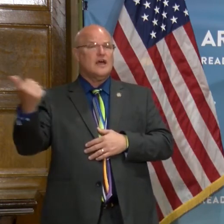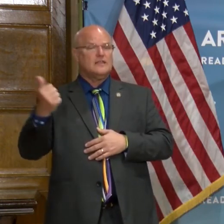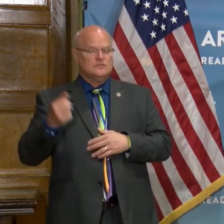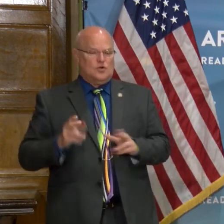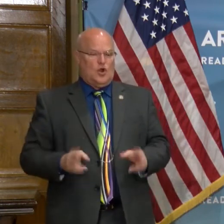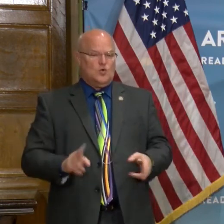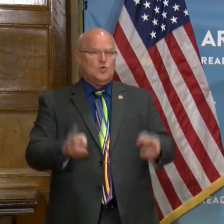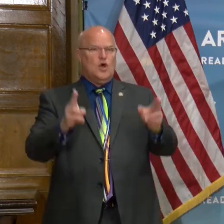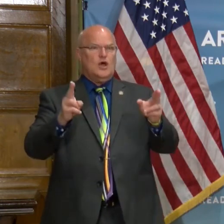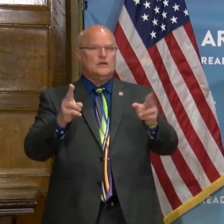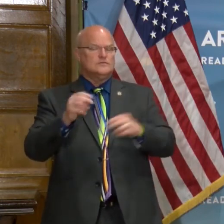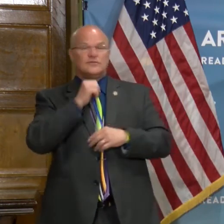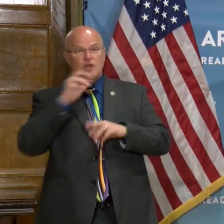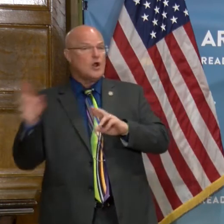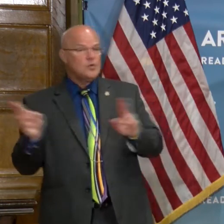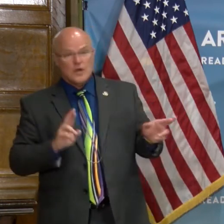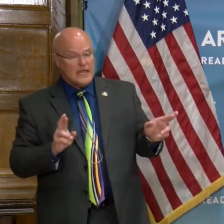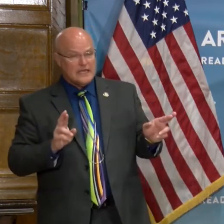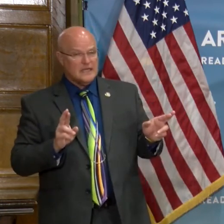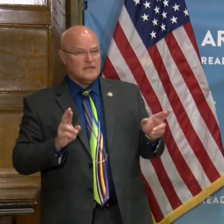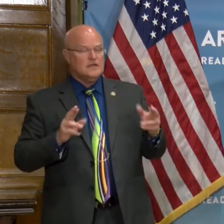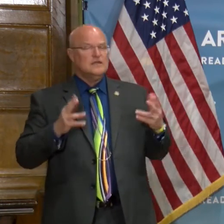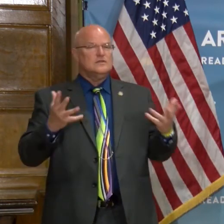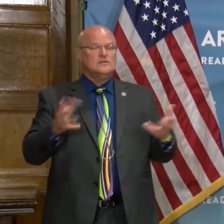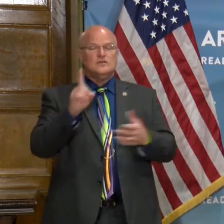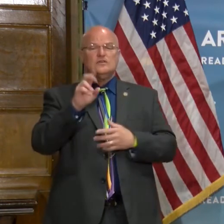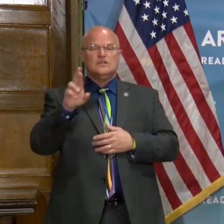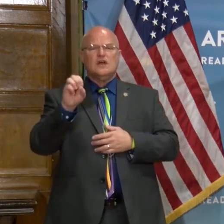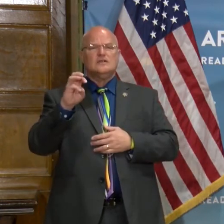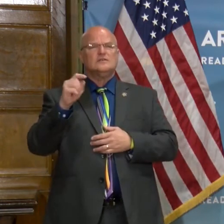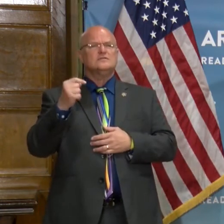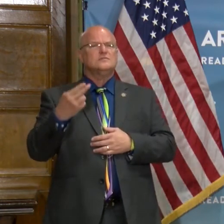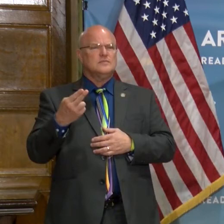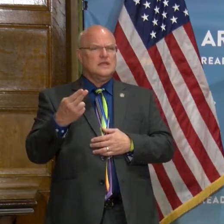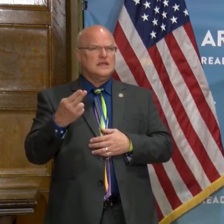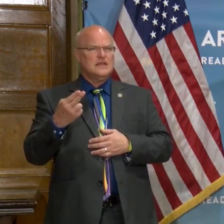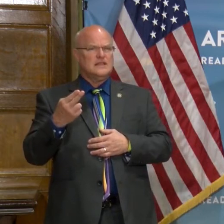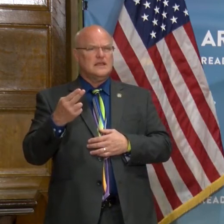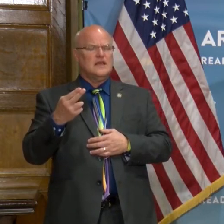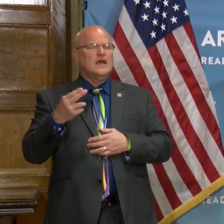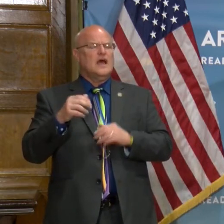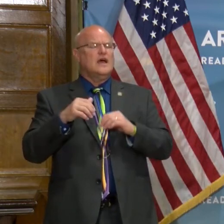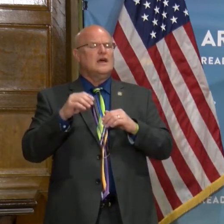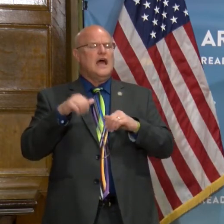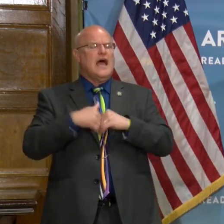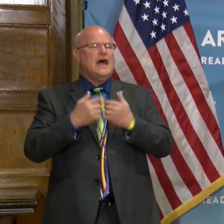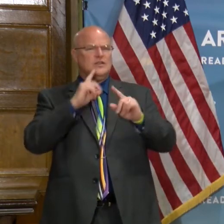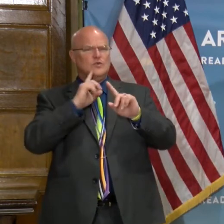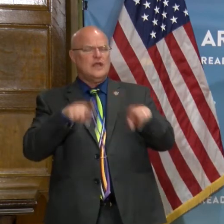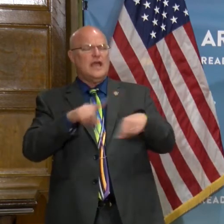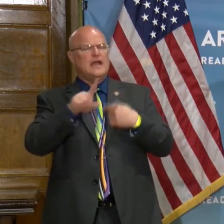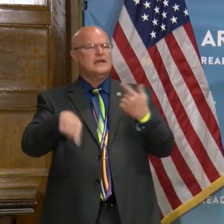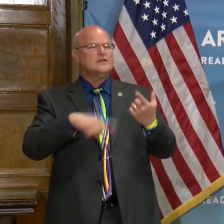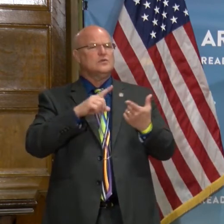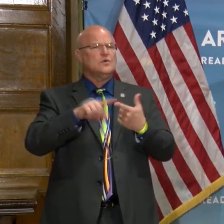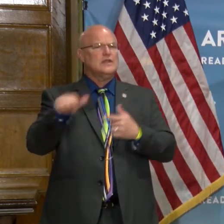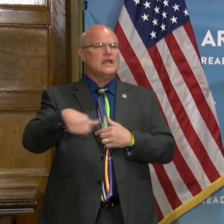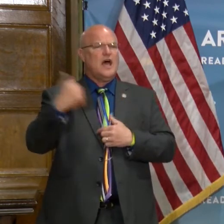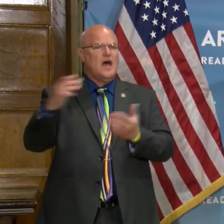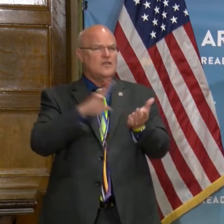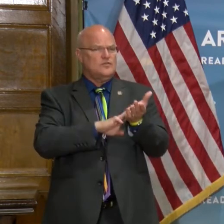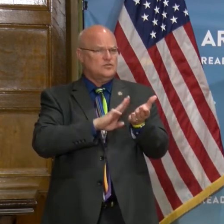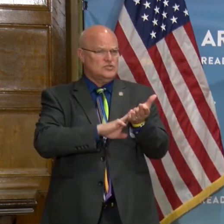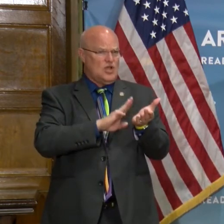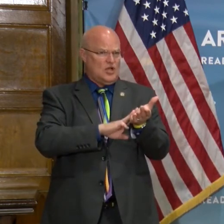rush or are not ready to take it. So, Dr. Smith, as an epidemiologist, how do you react when other